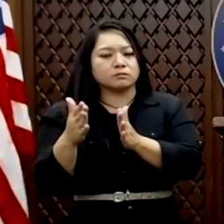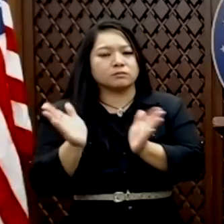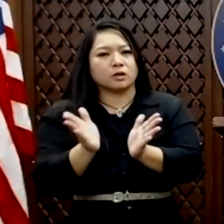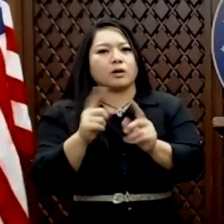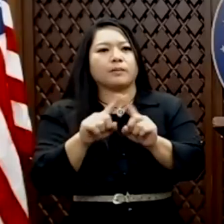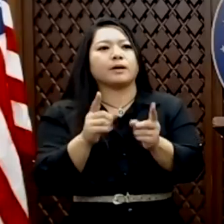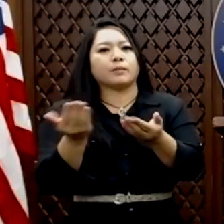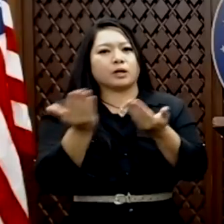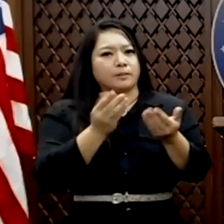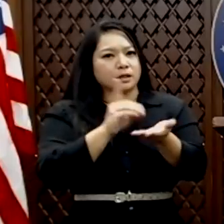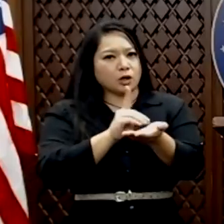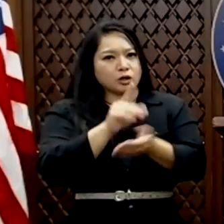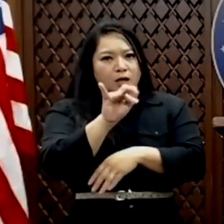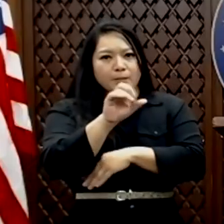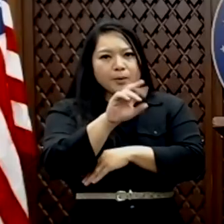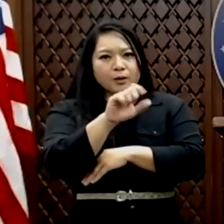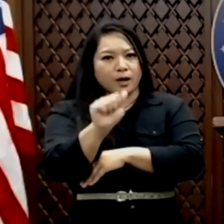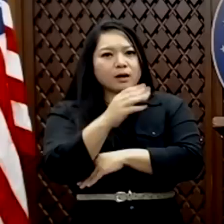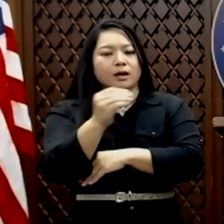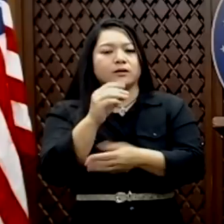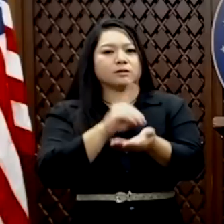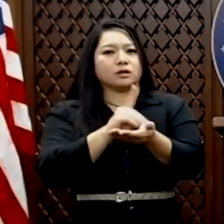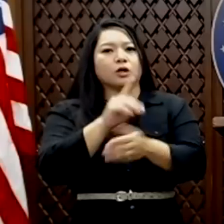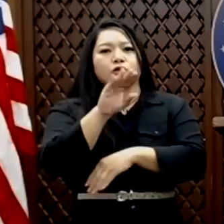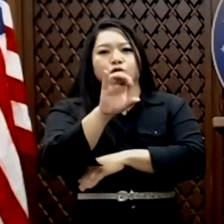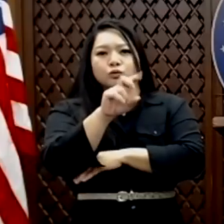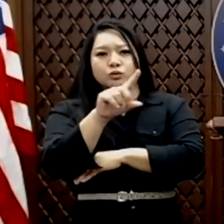Dr. Cabrera, and then we'll be followed by Dr. Cruz and Dr. Nguyen.